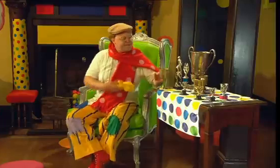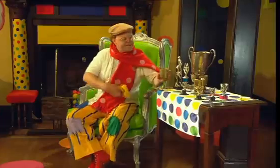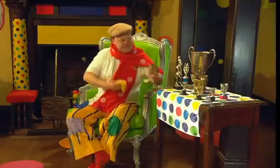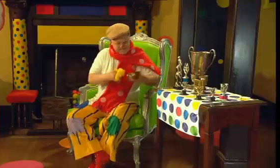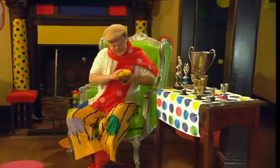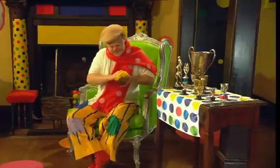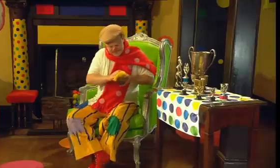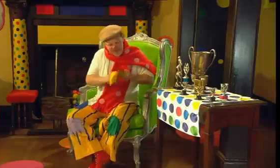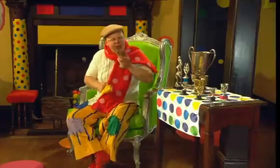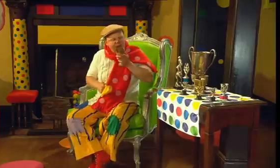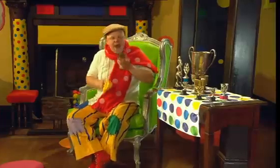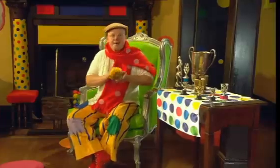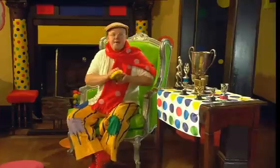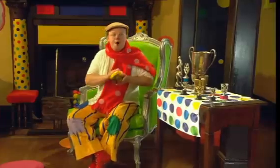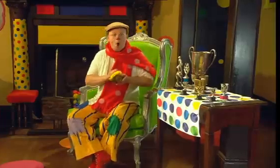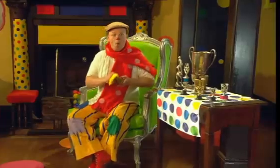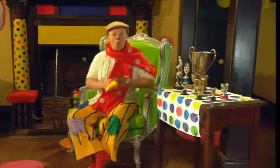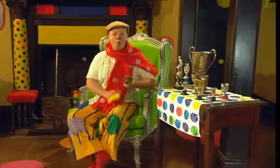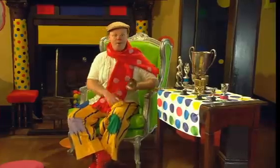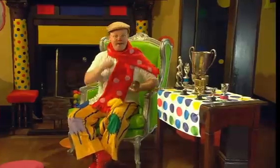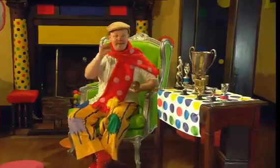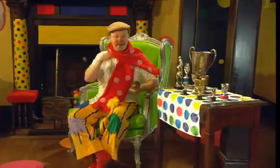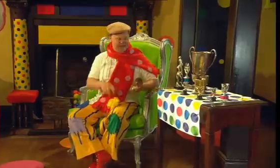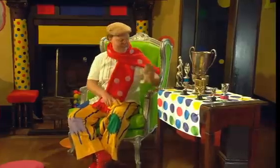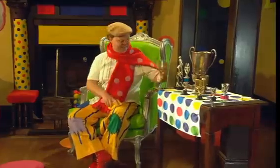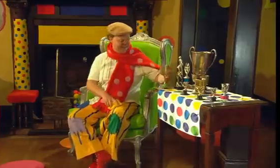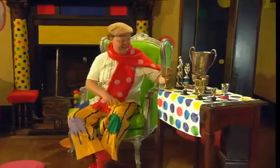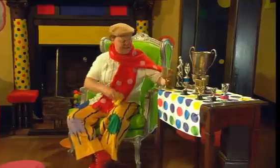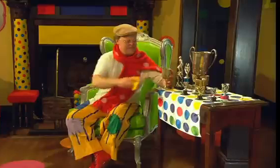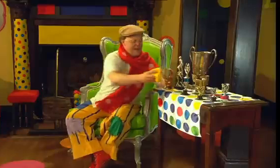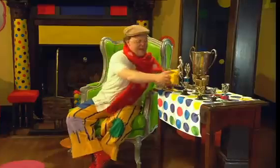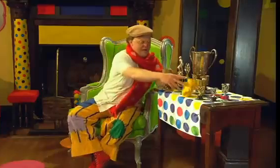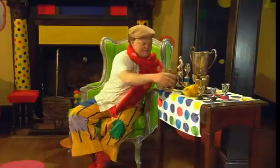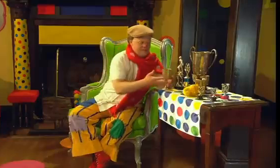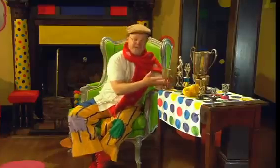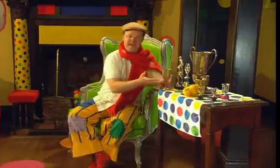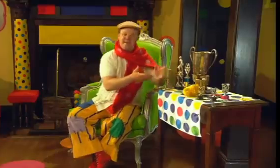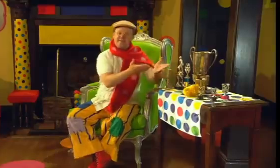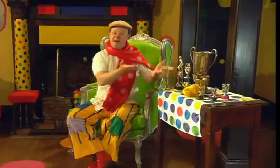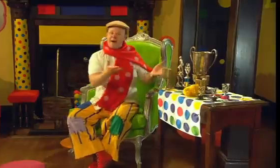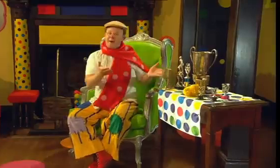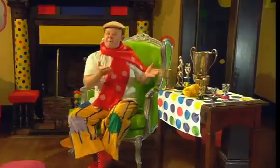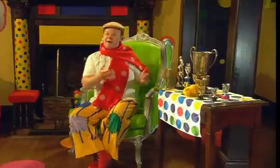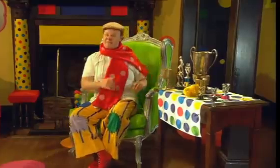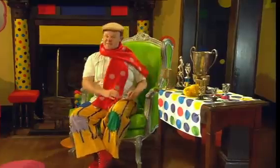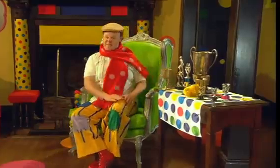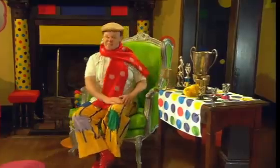those your trophies, Grandad Tumble? Ooh, yes. Now, these are my